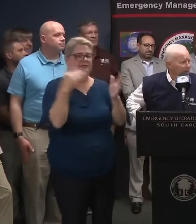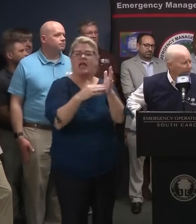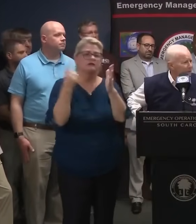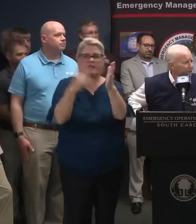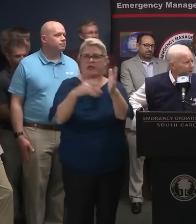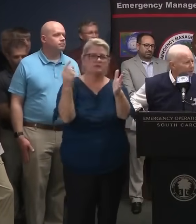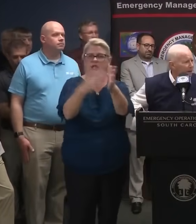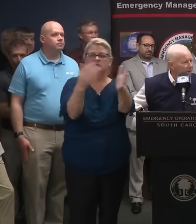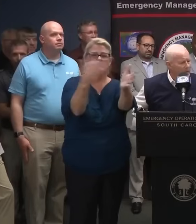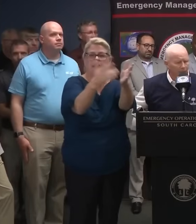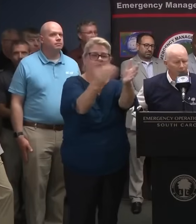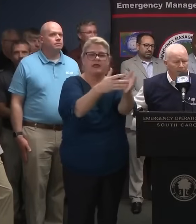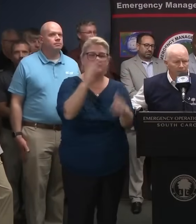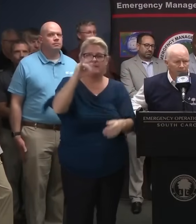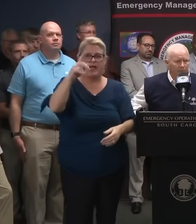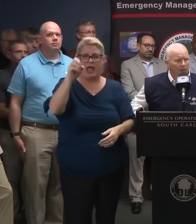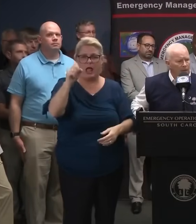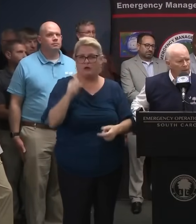Thousands of miles, as you would expect.